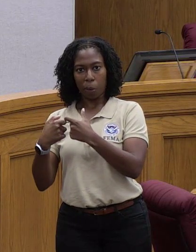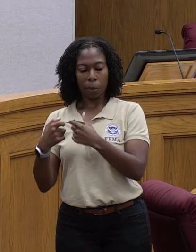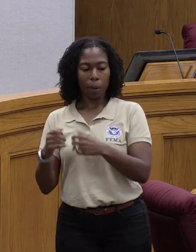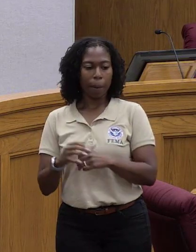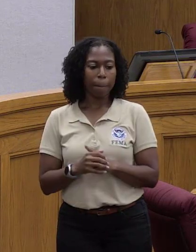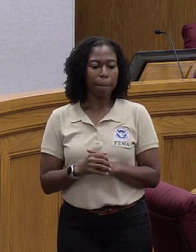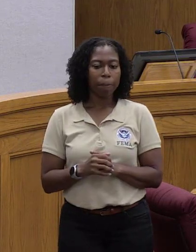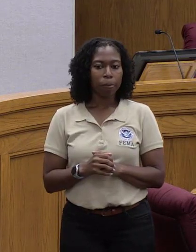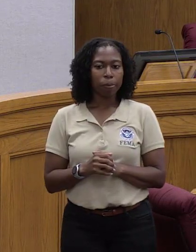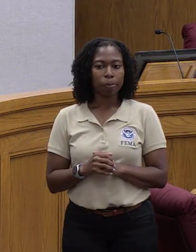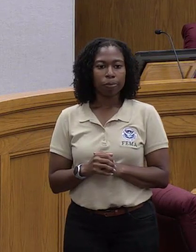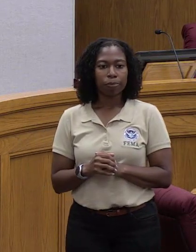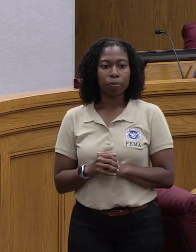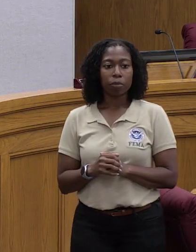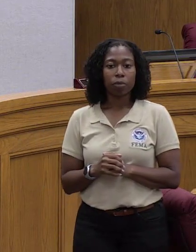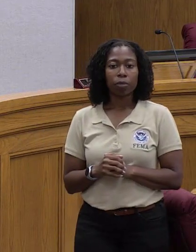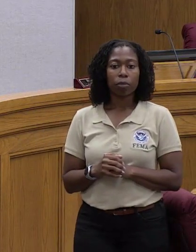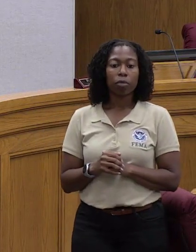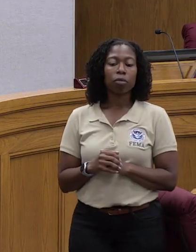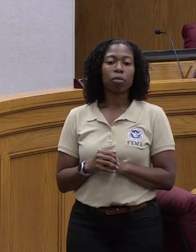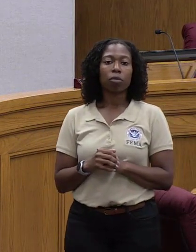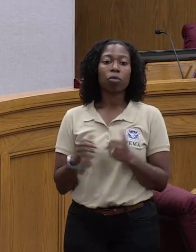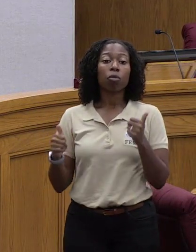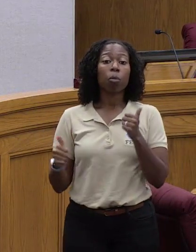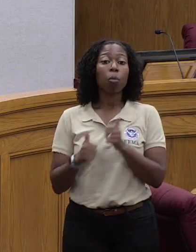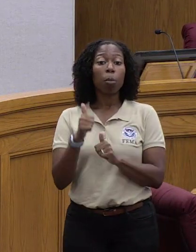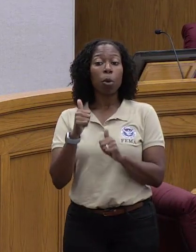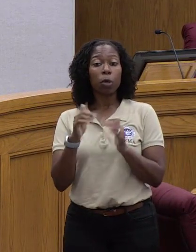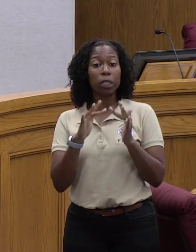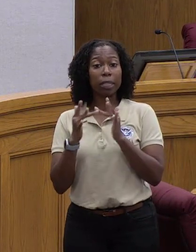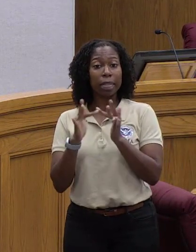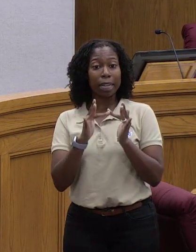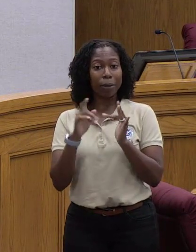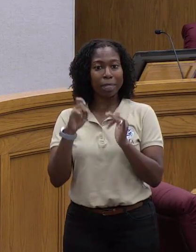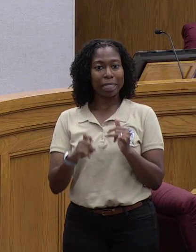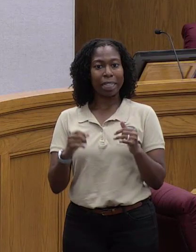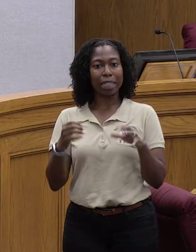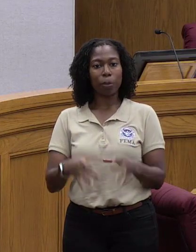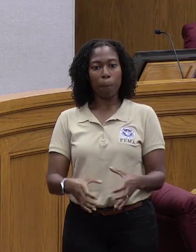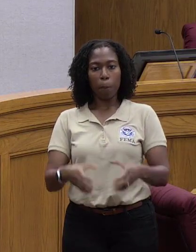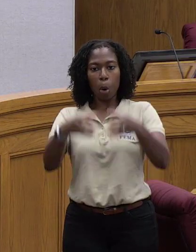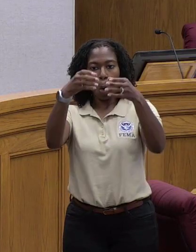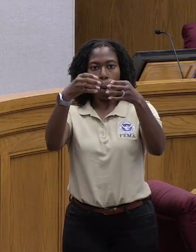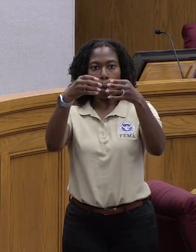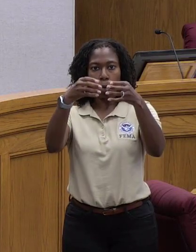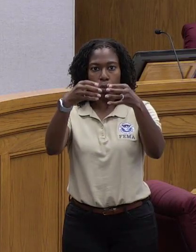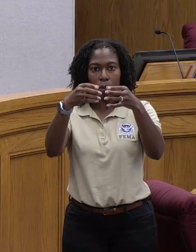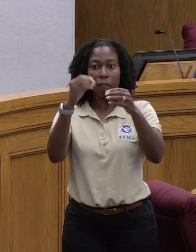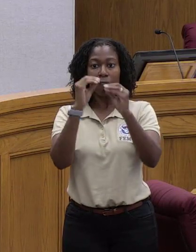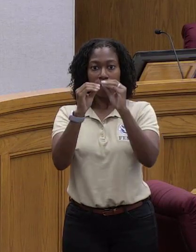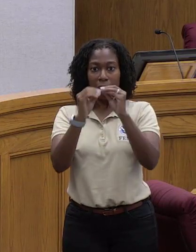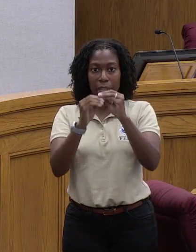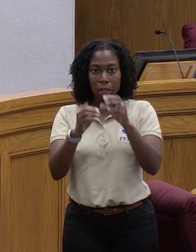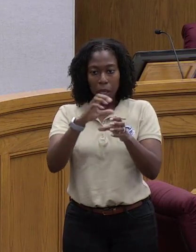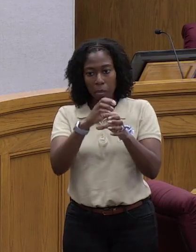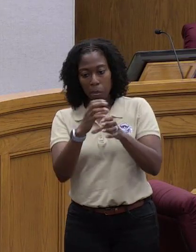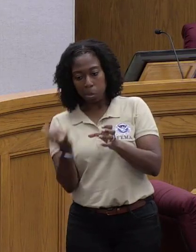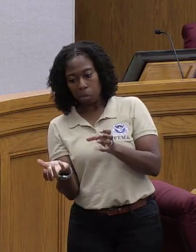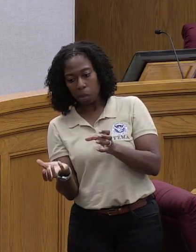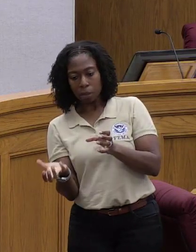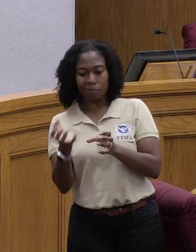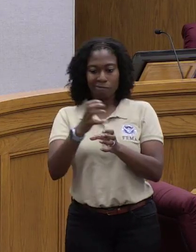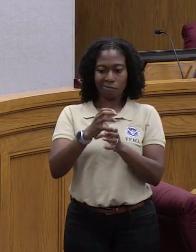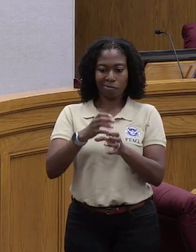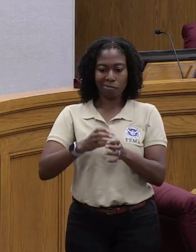As such, much of our network cannot begin until poles and lines are repaired. Now that power companies are repairing poles and power is being restored at a